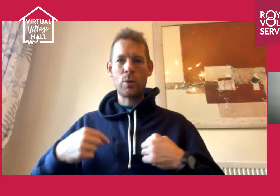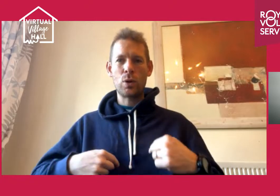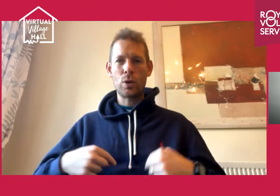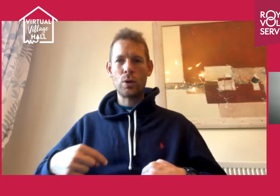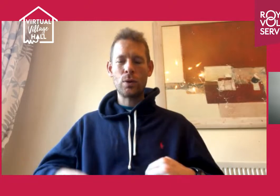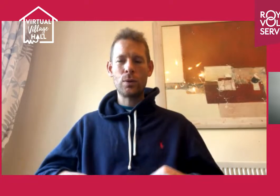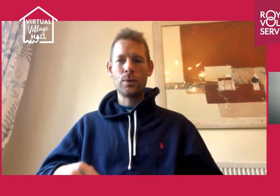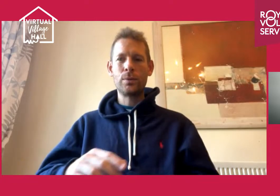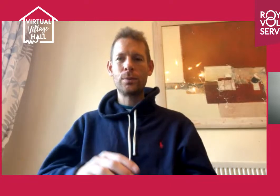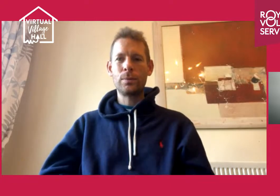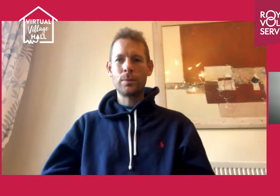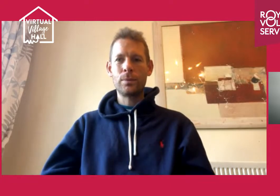Leopard.